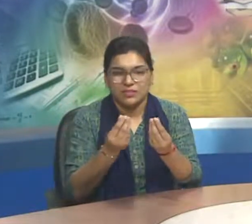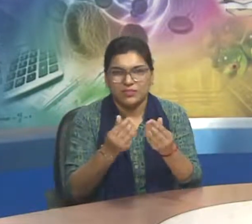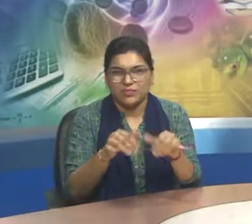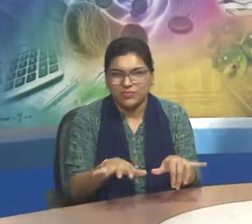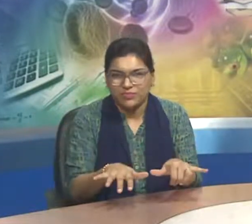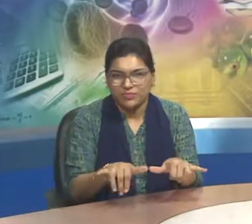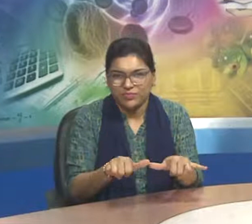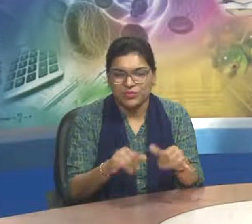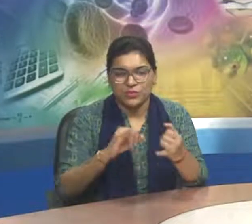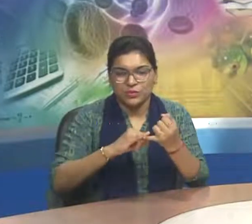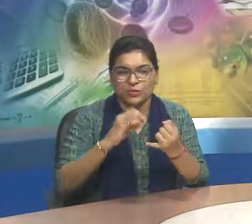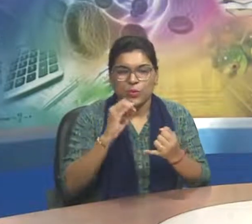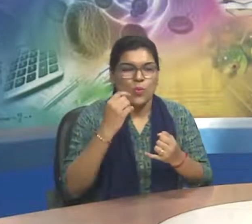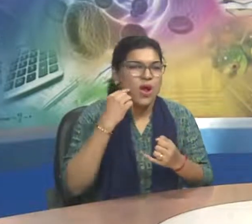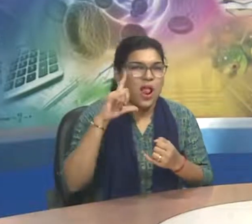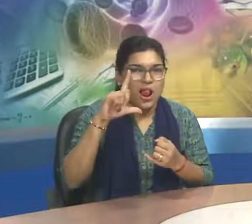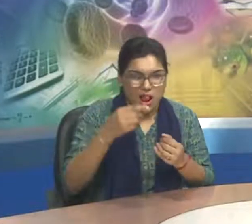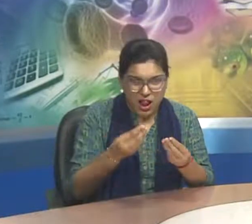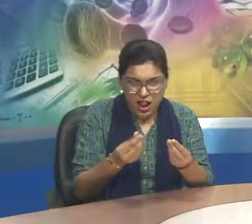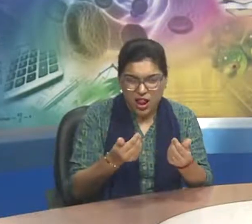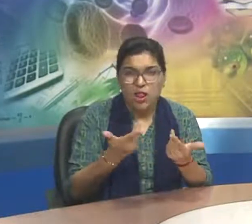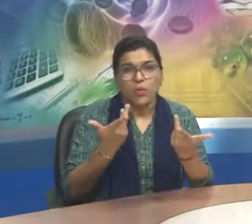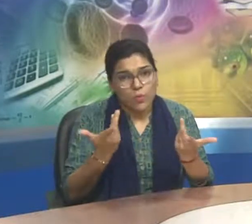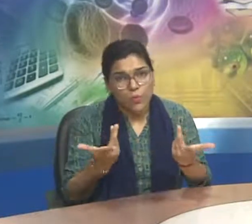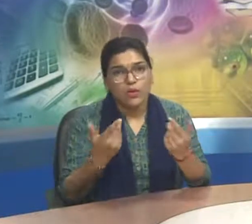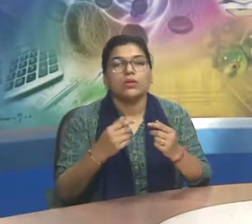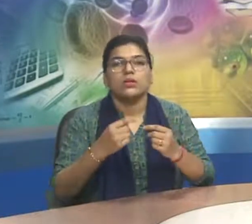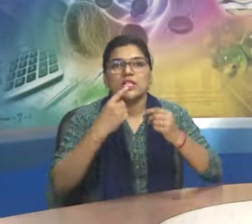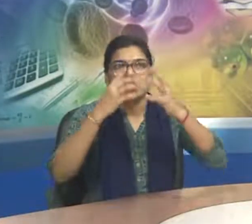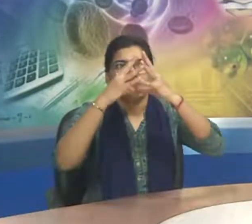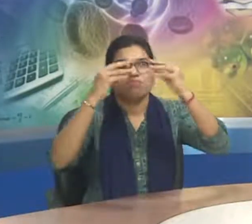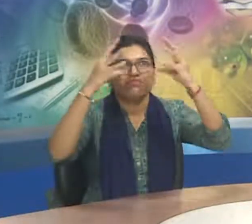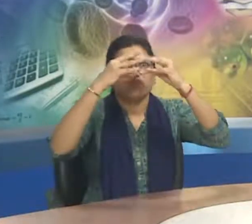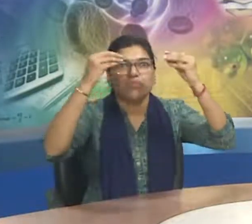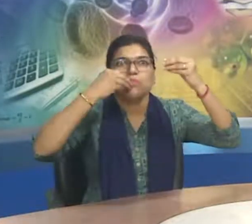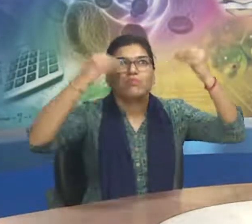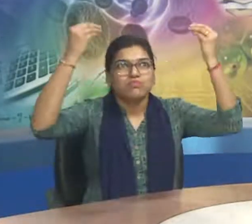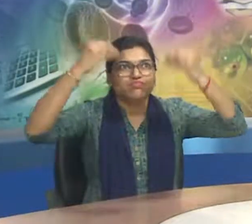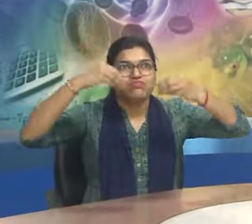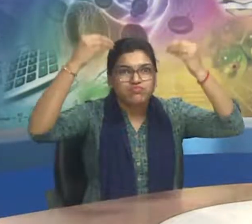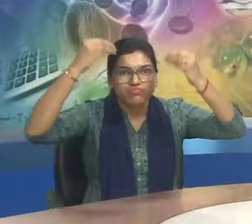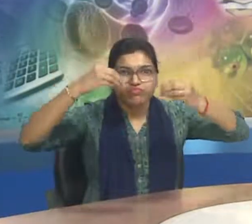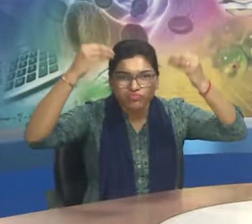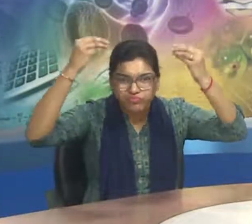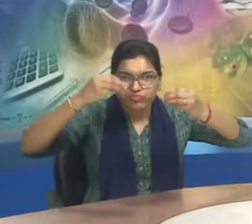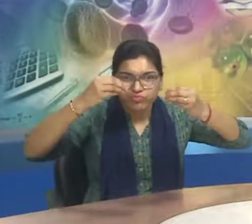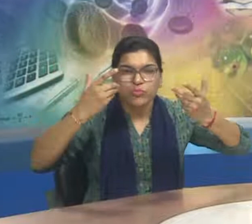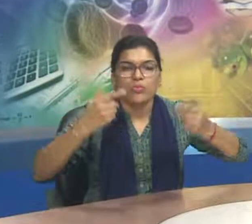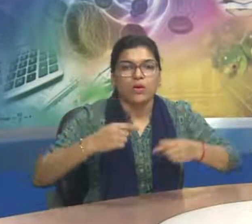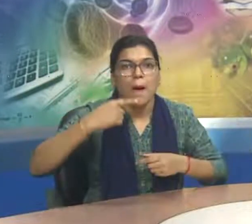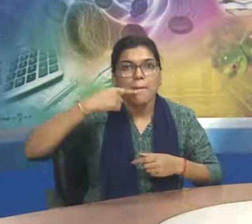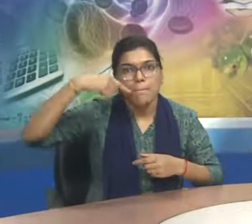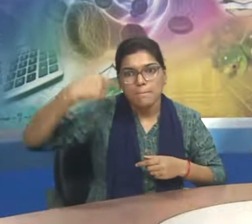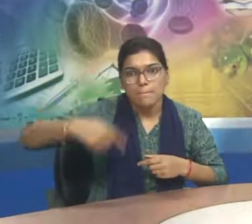the image on the screen, like the soil and the water from the